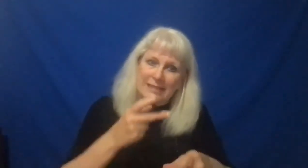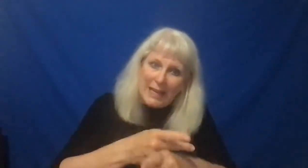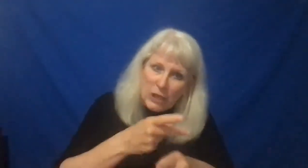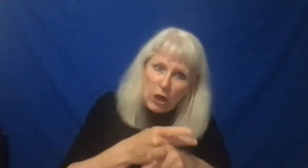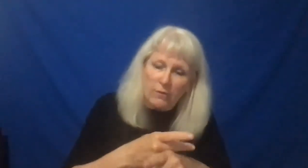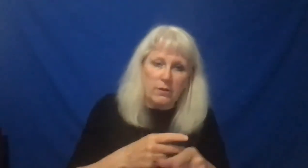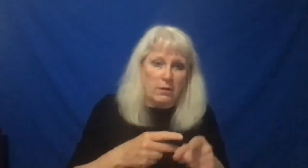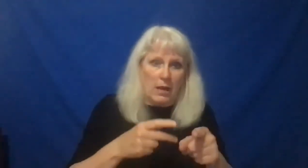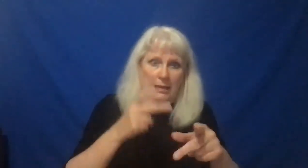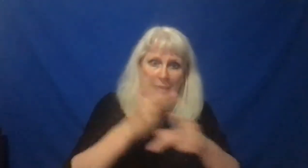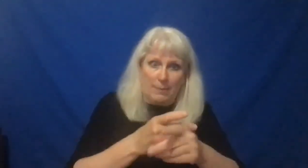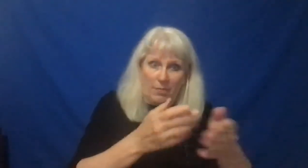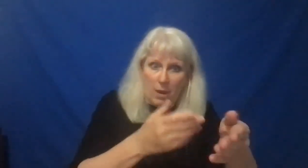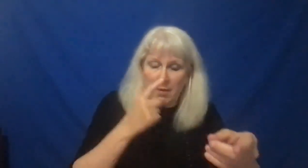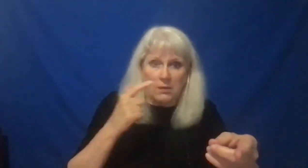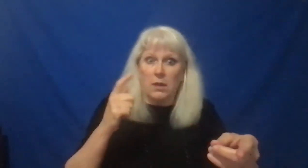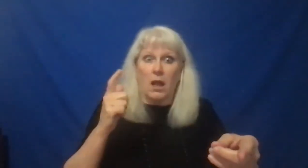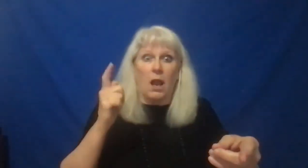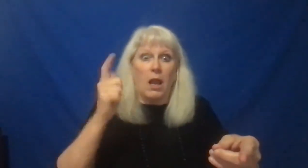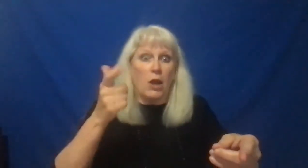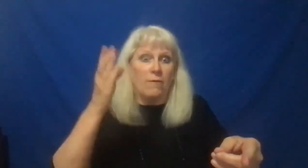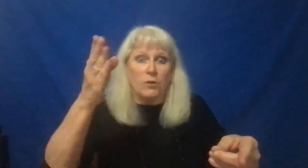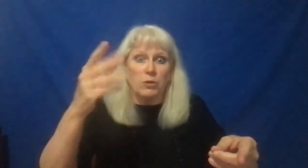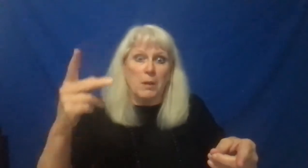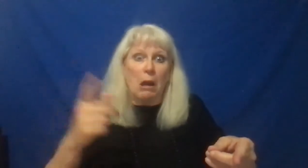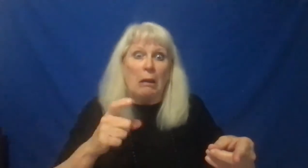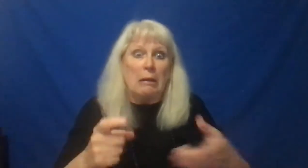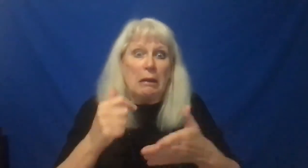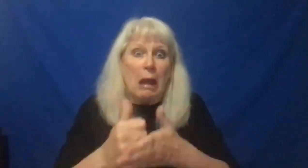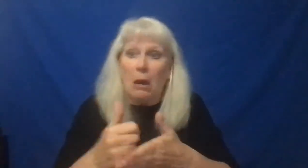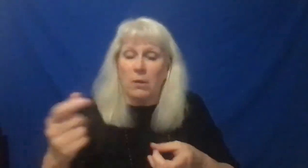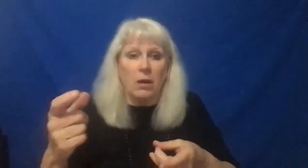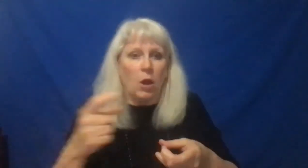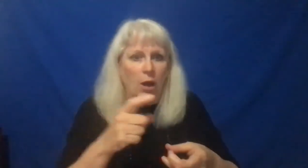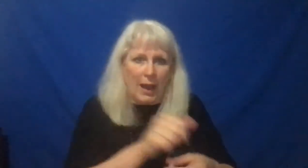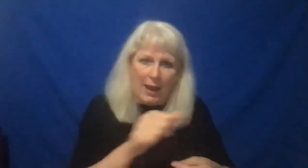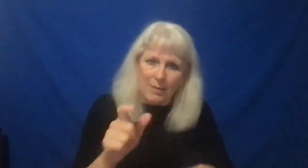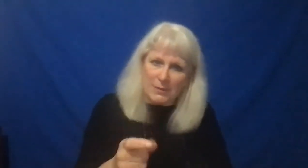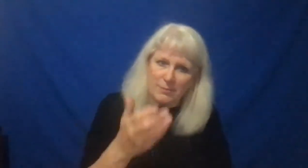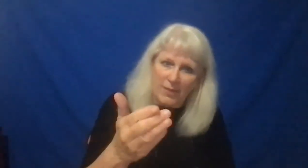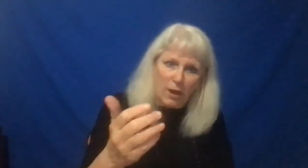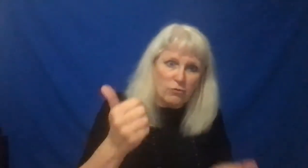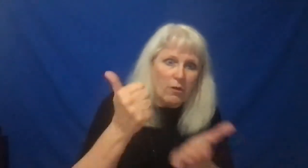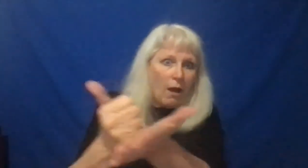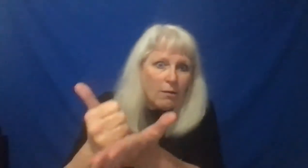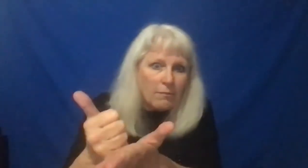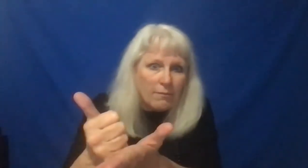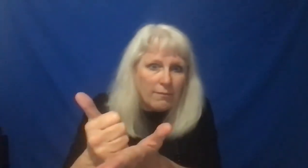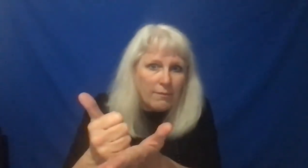who will come after us and have need of what so generously has been given to each one of us. End of